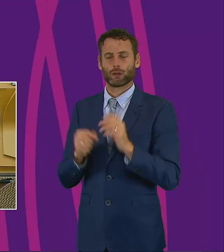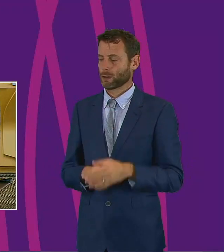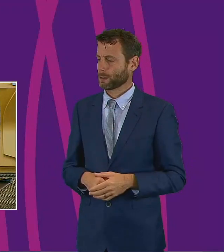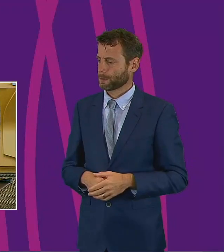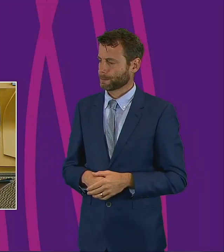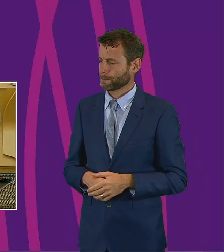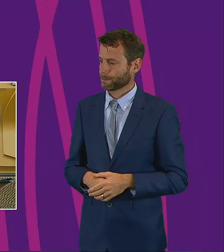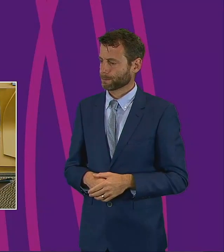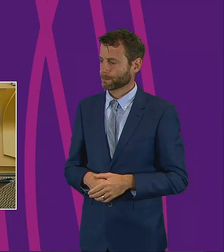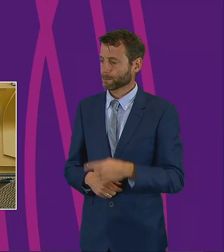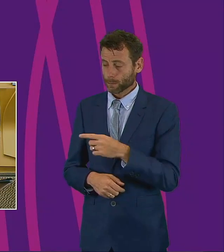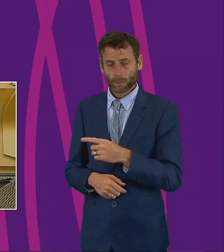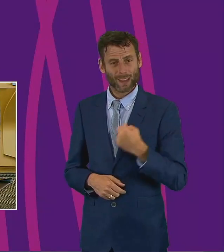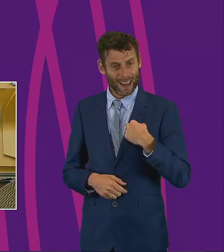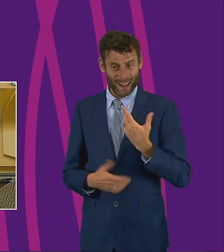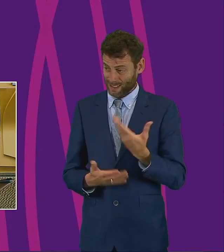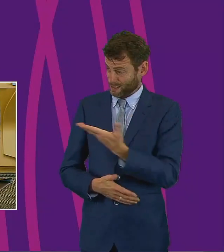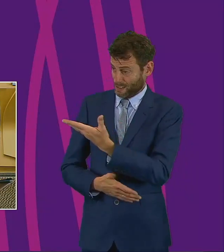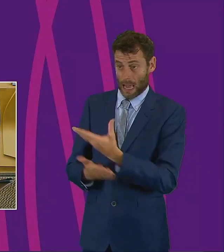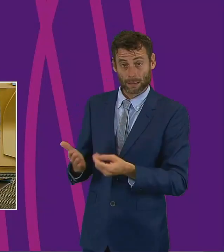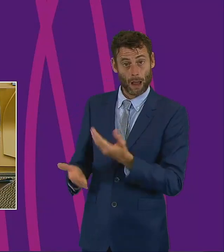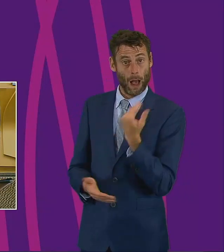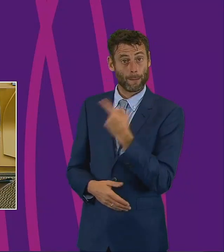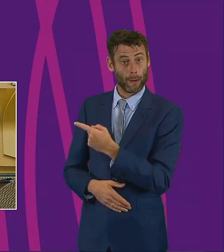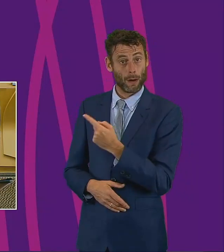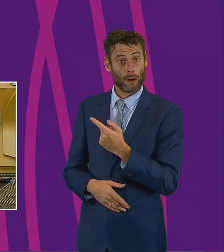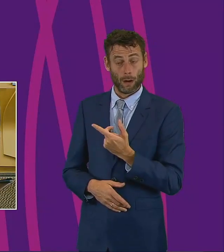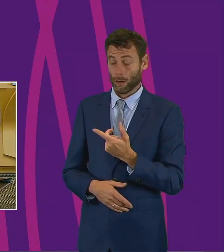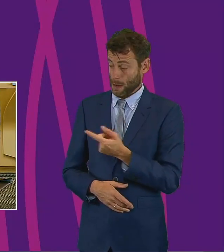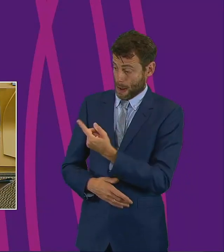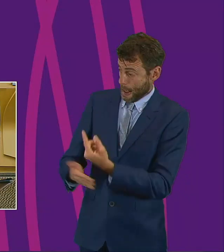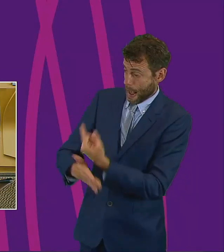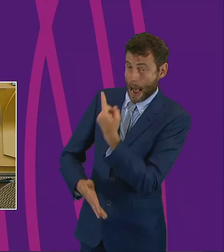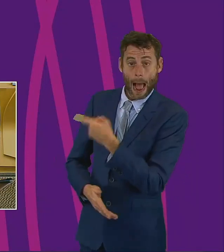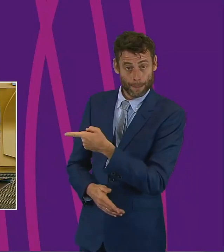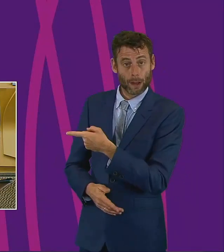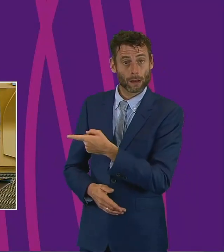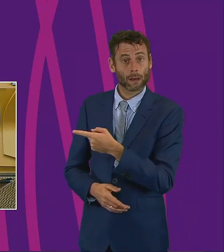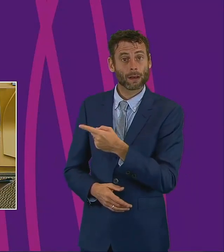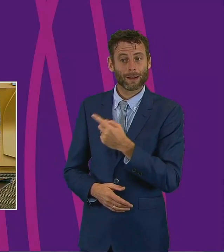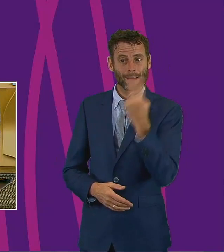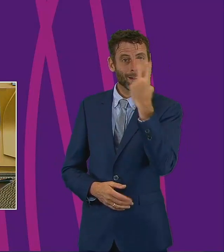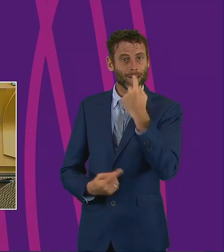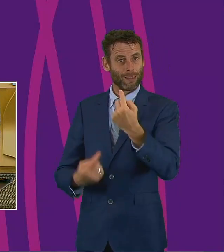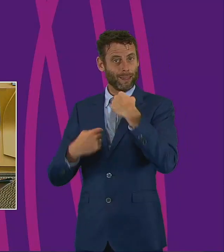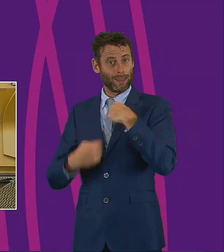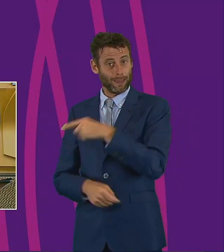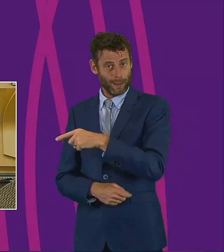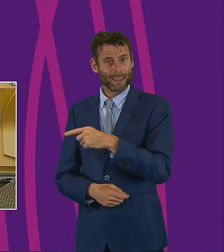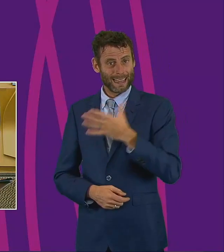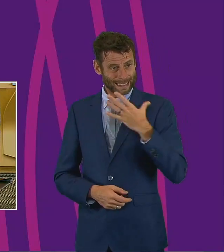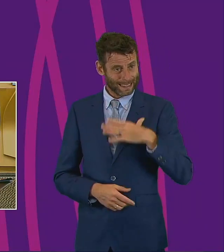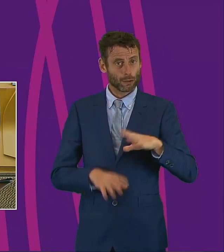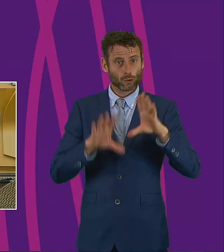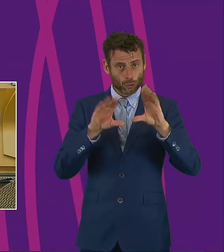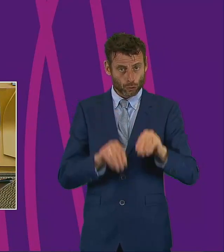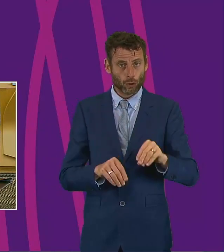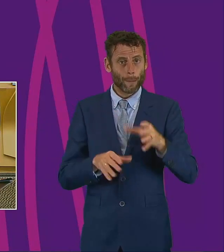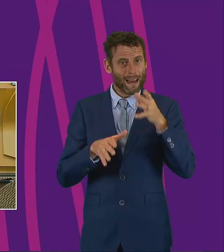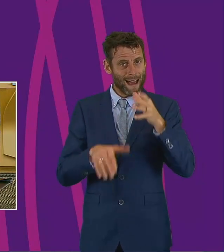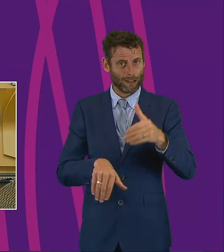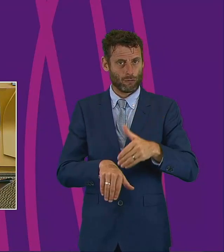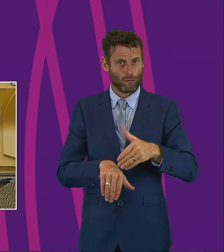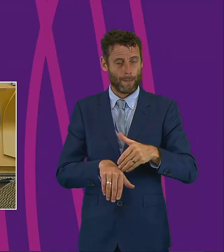really important that we do tackle hate crime in all and any form. The bill proposals seek to find a